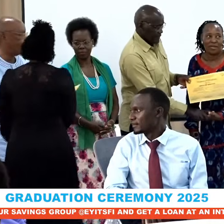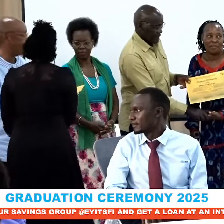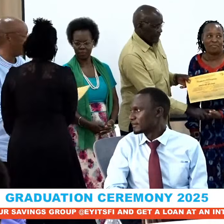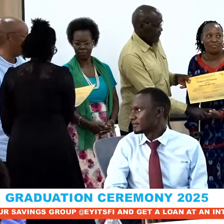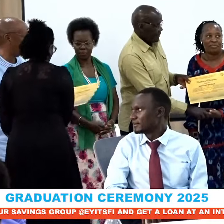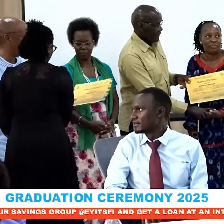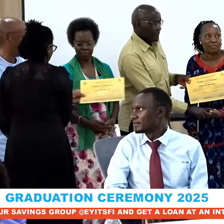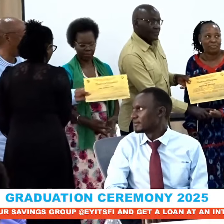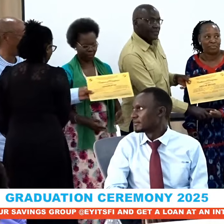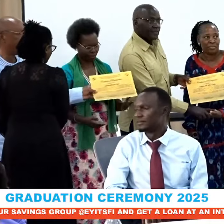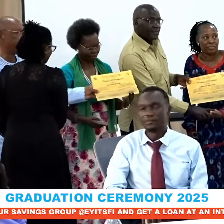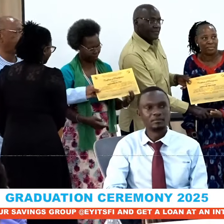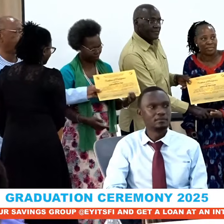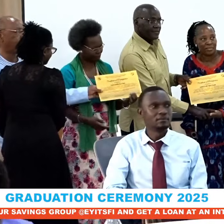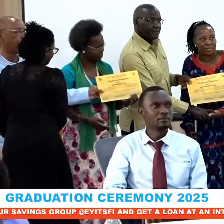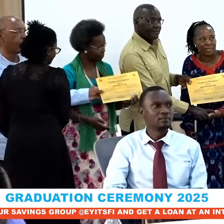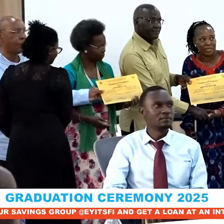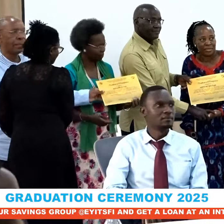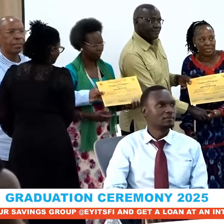Isaac.